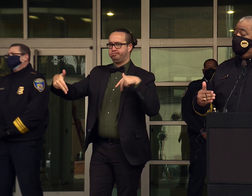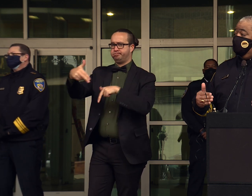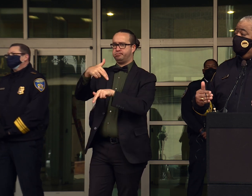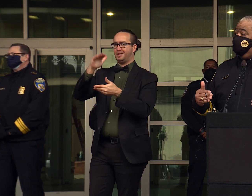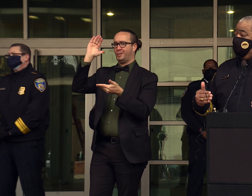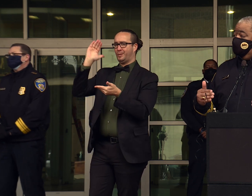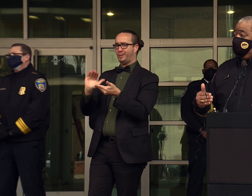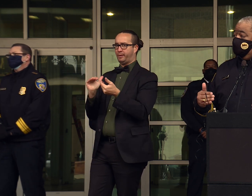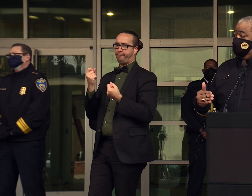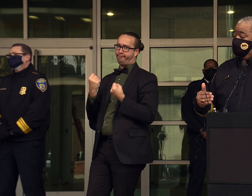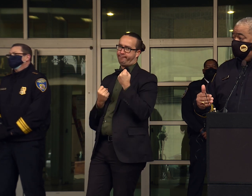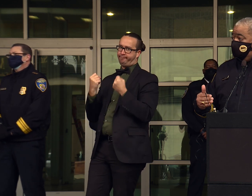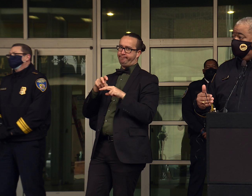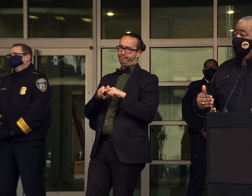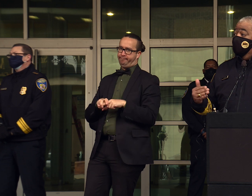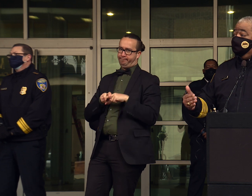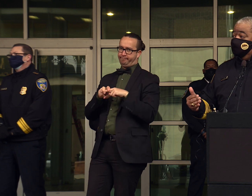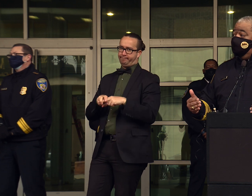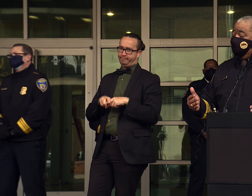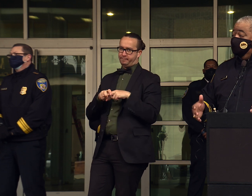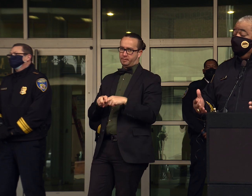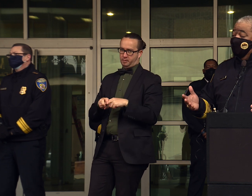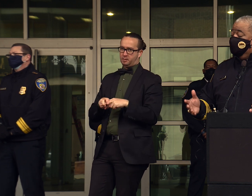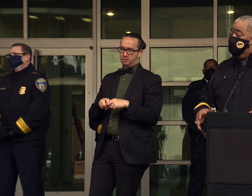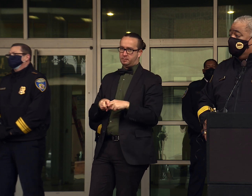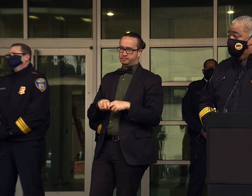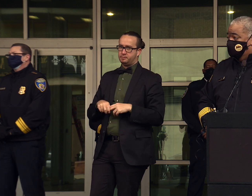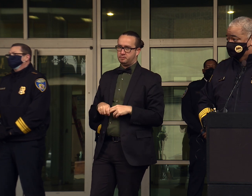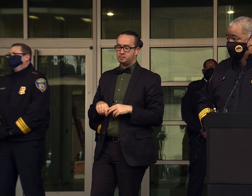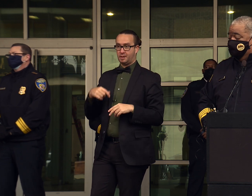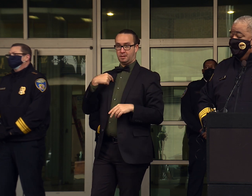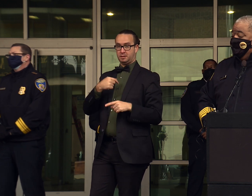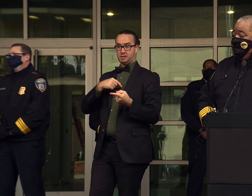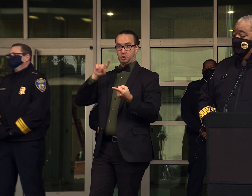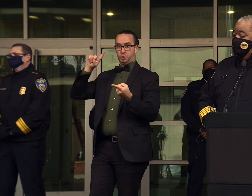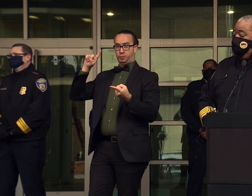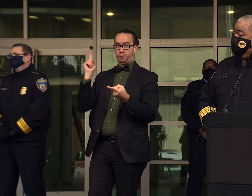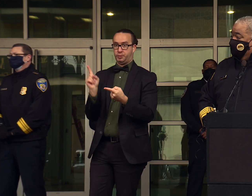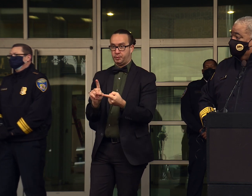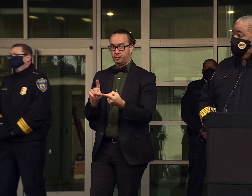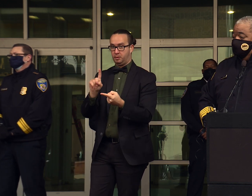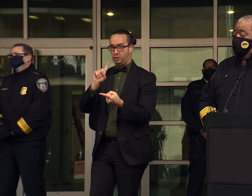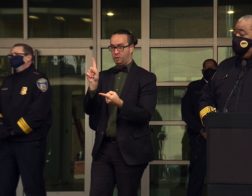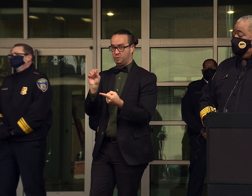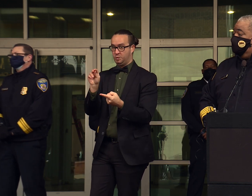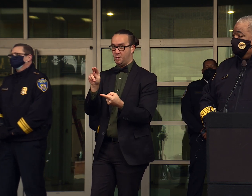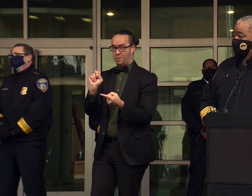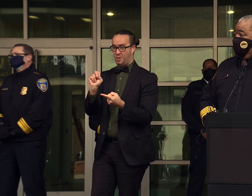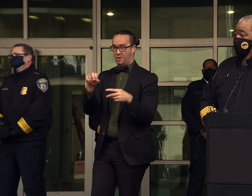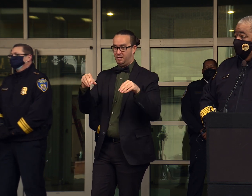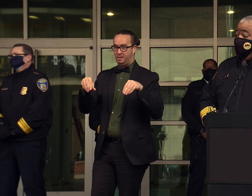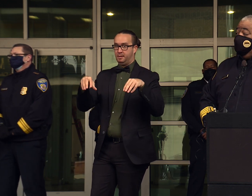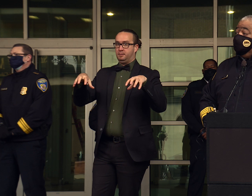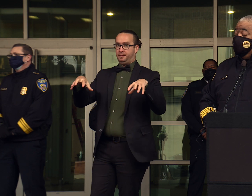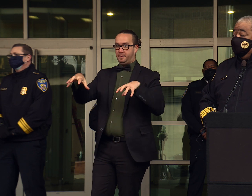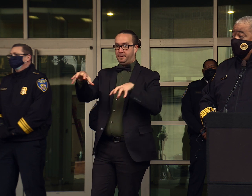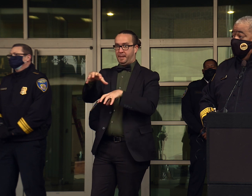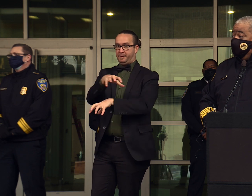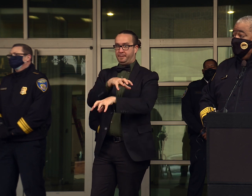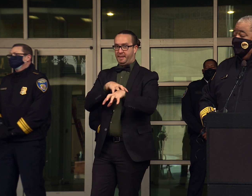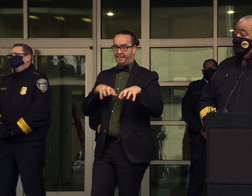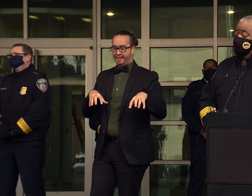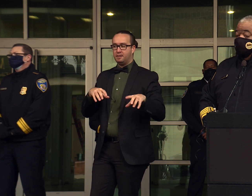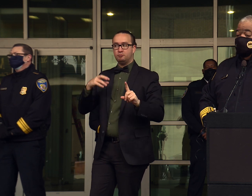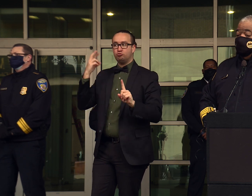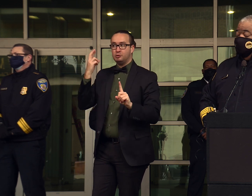Smartly reducing these zones helps us to accomplish at least a part of that. But yes, it does look like having the free